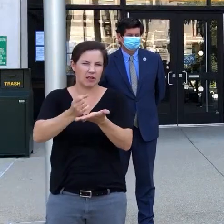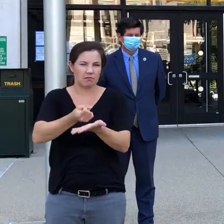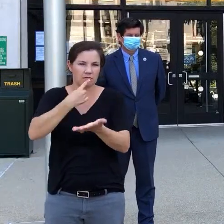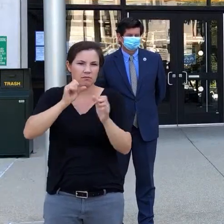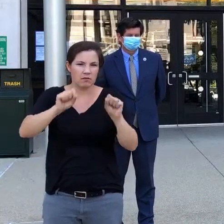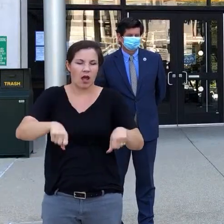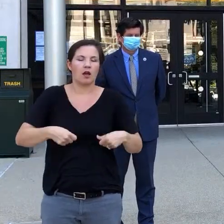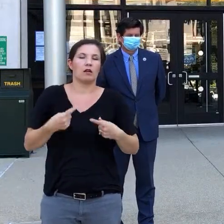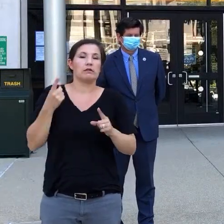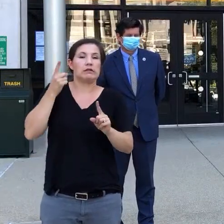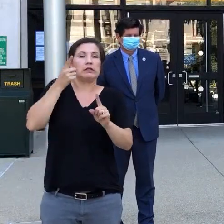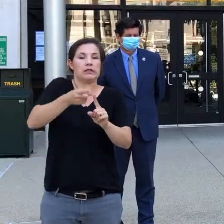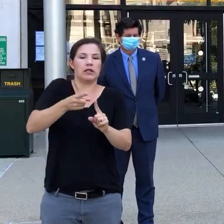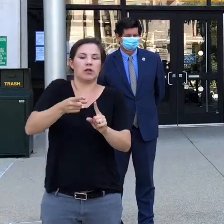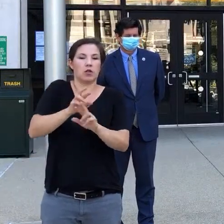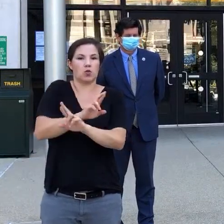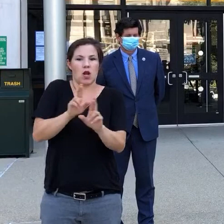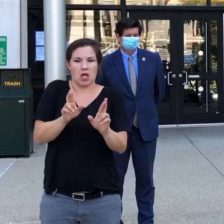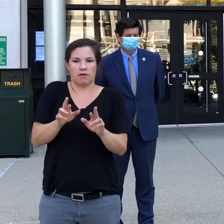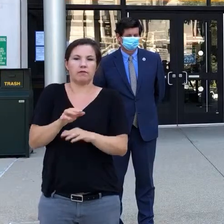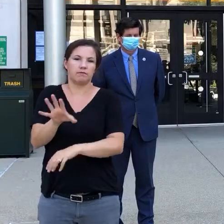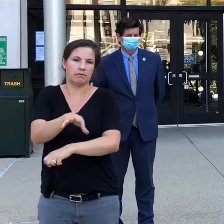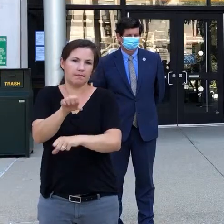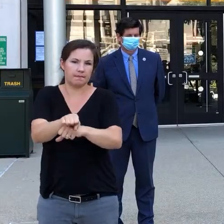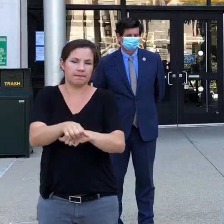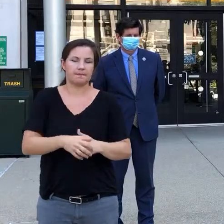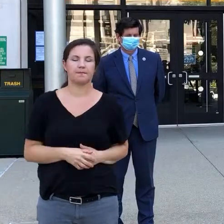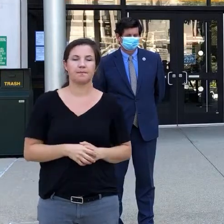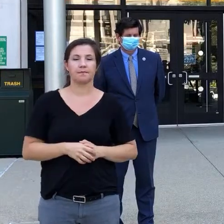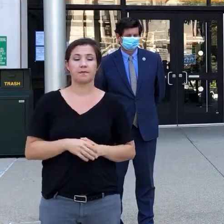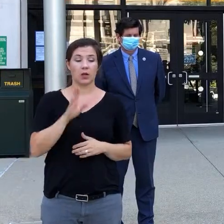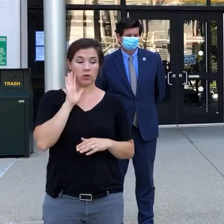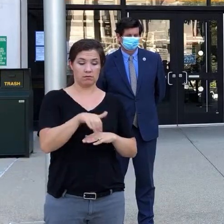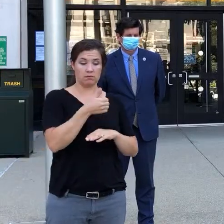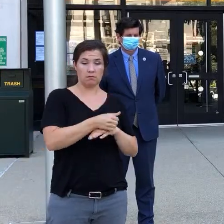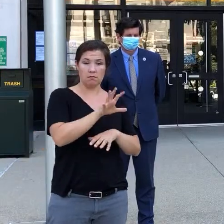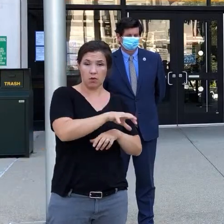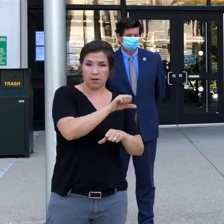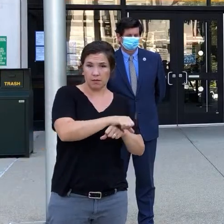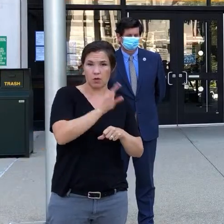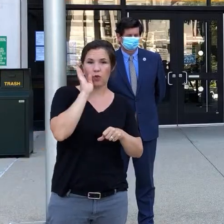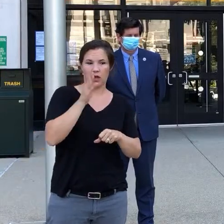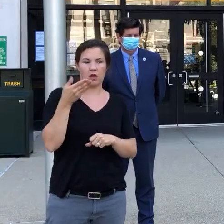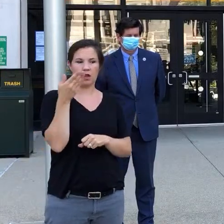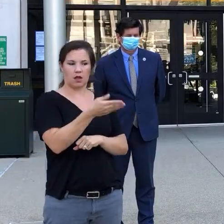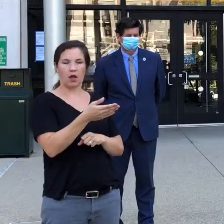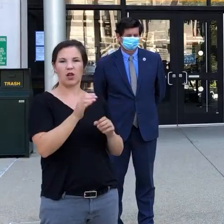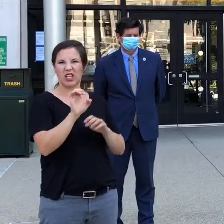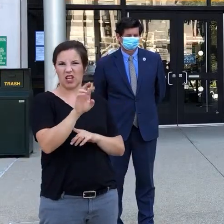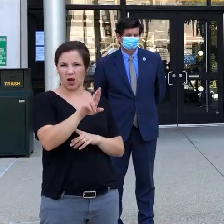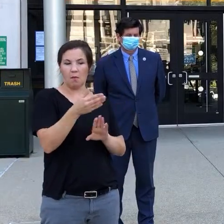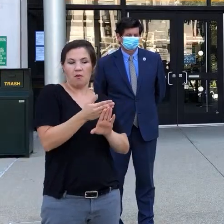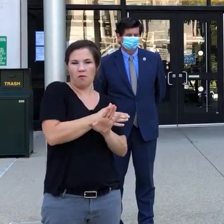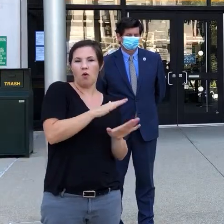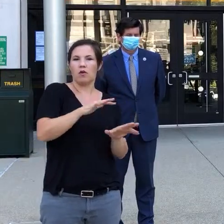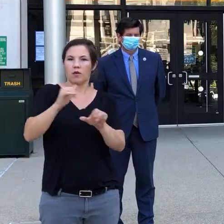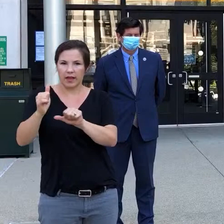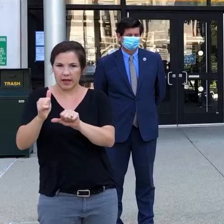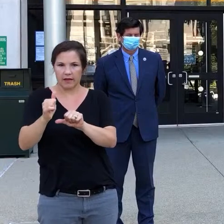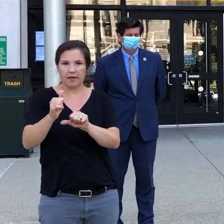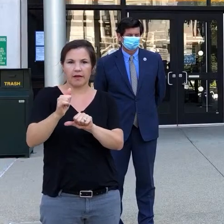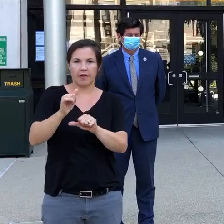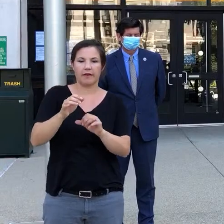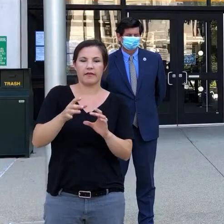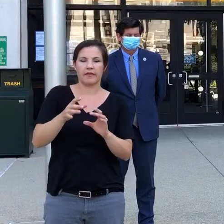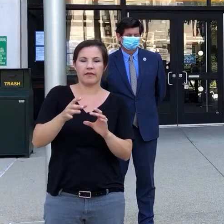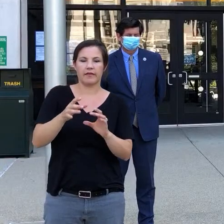you can get to your appointment. And then also they will make an appointment for you in the emergency department before you leave, and link you up